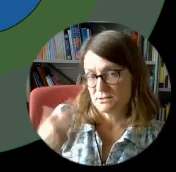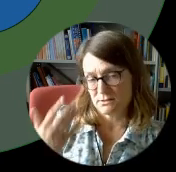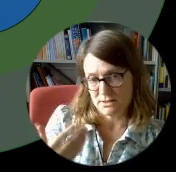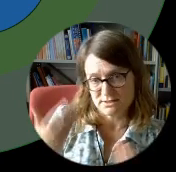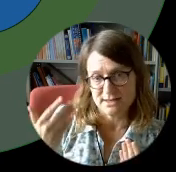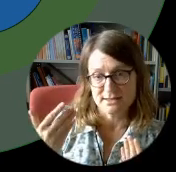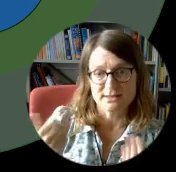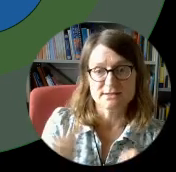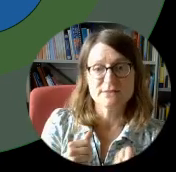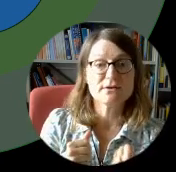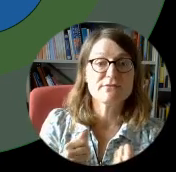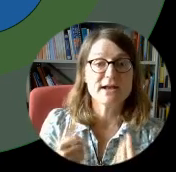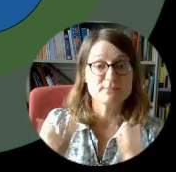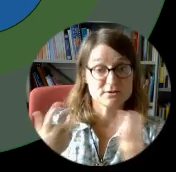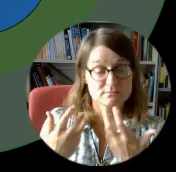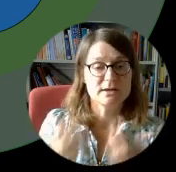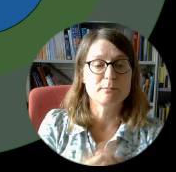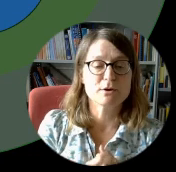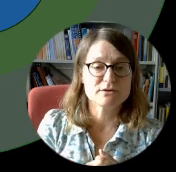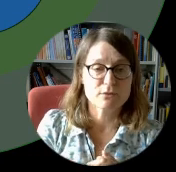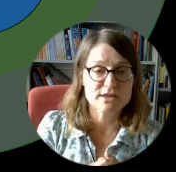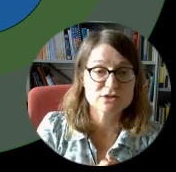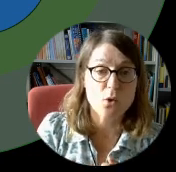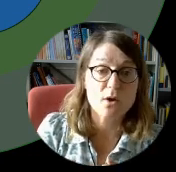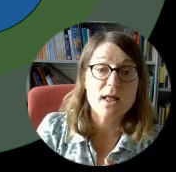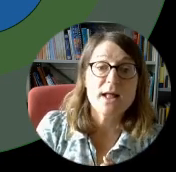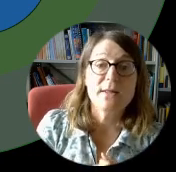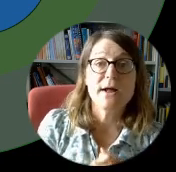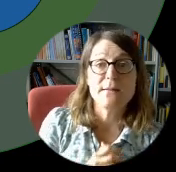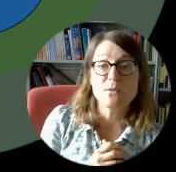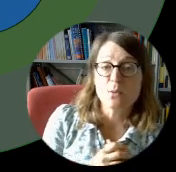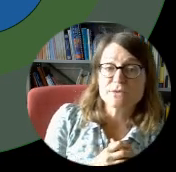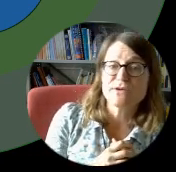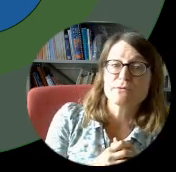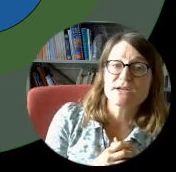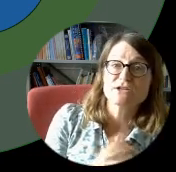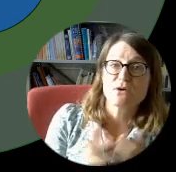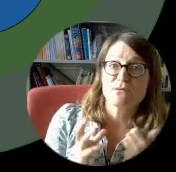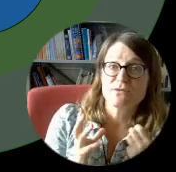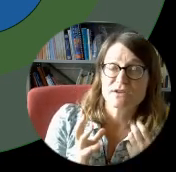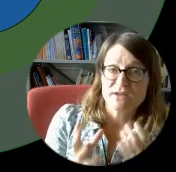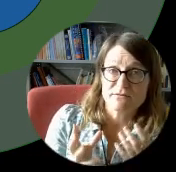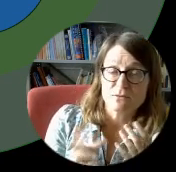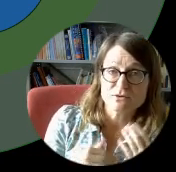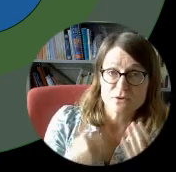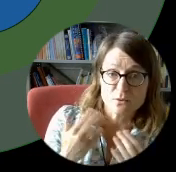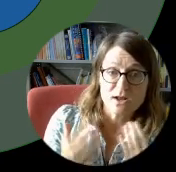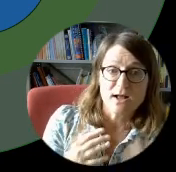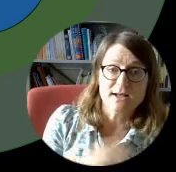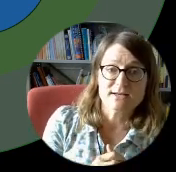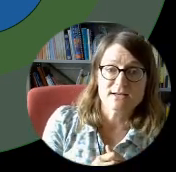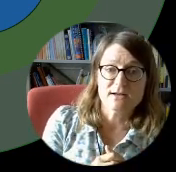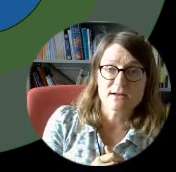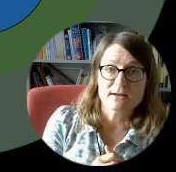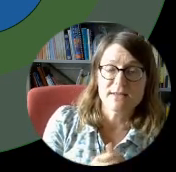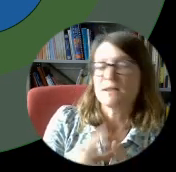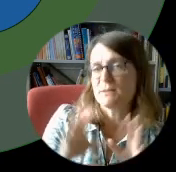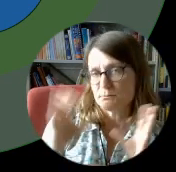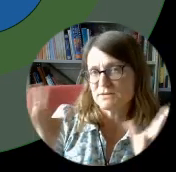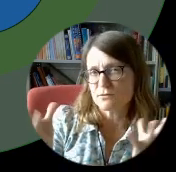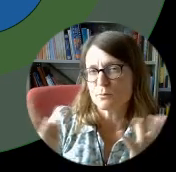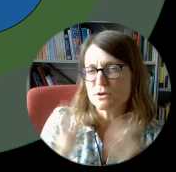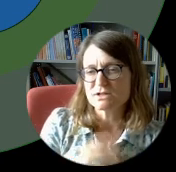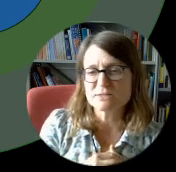this is slightly a different fact, but important for this talk, the World Federation of the Deaf also, and